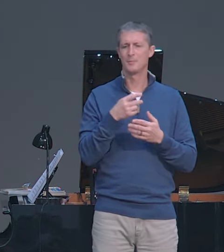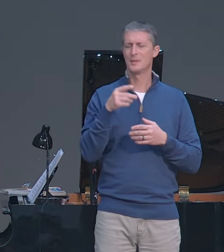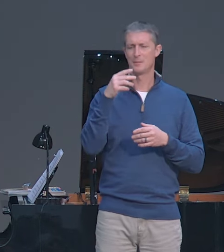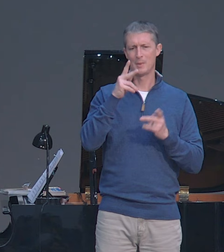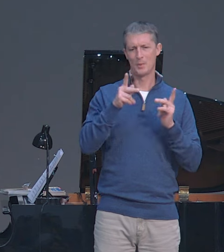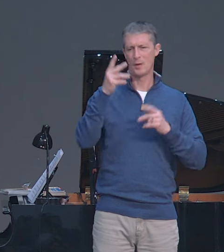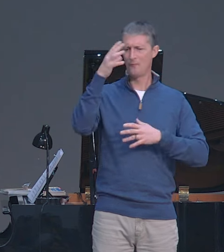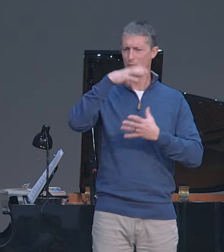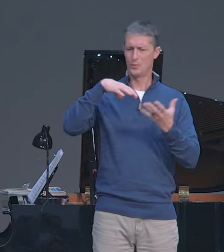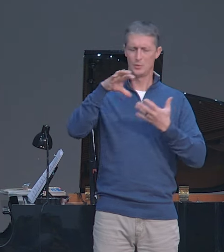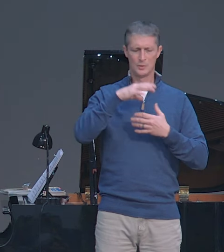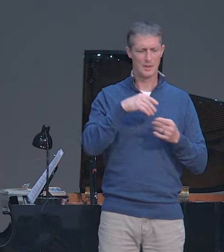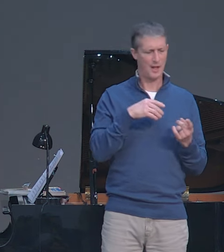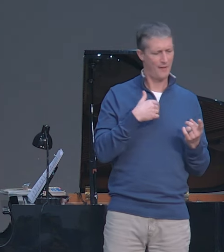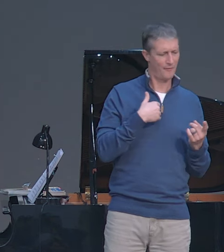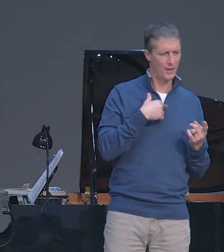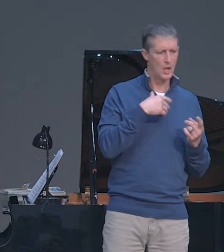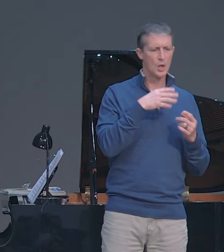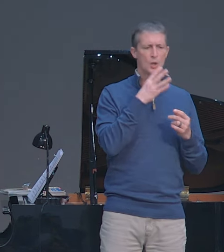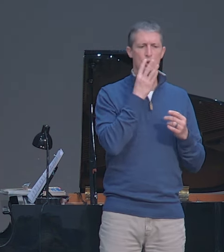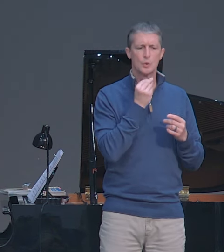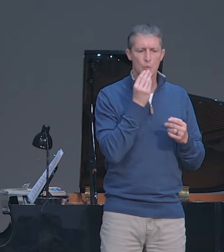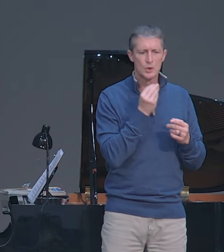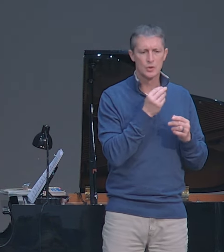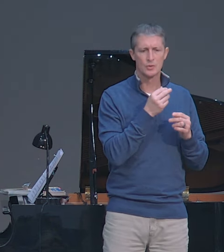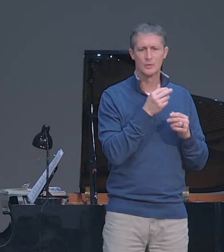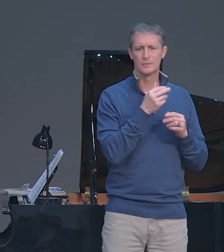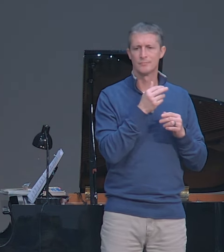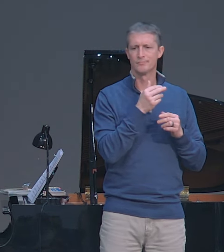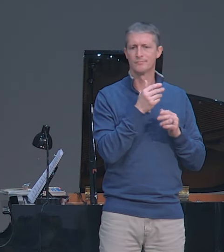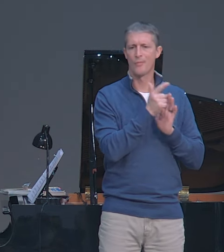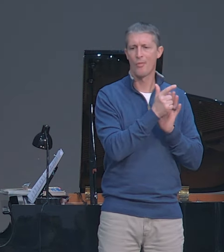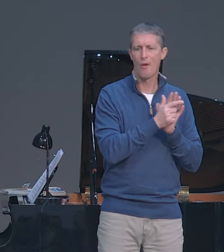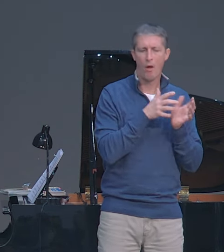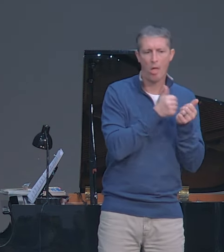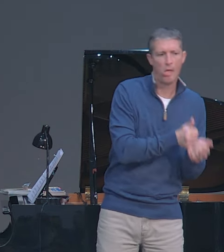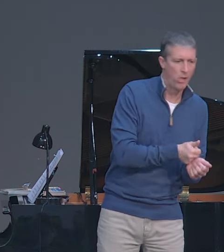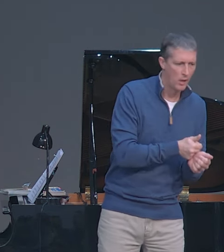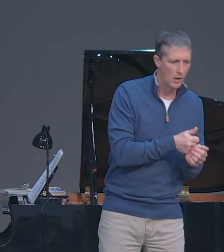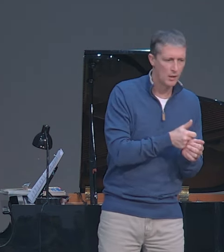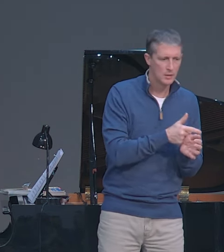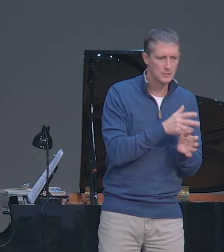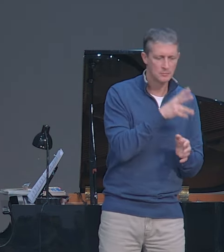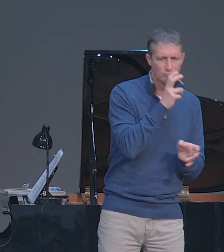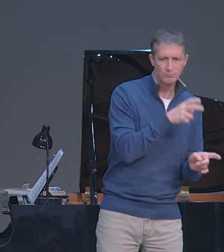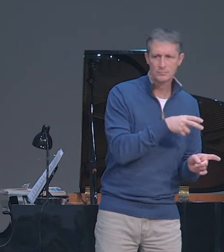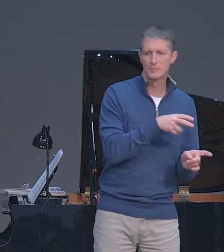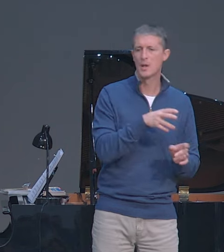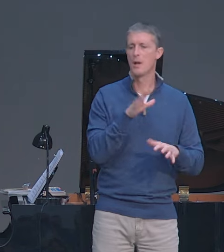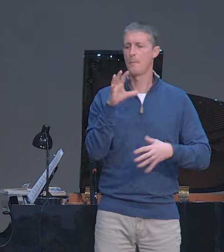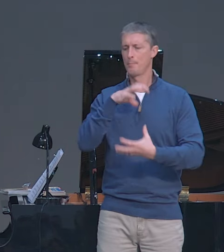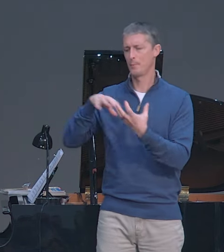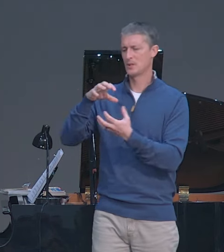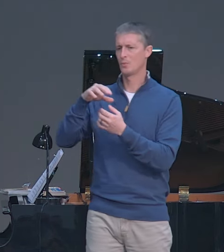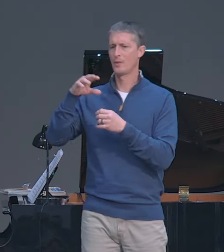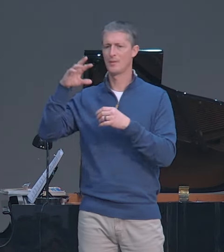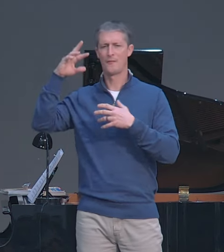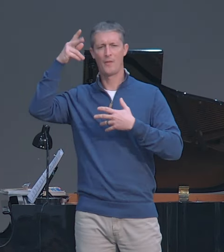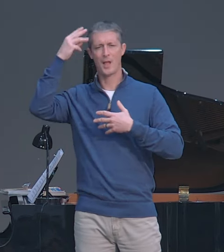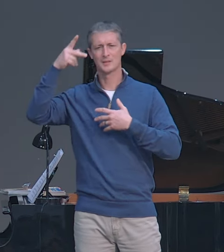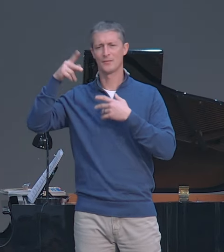mysticism with Jewish legalism. And at the very heart of this teaching was the identity of Jesus